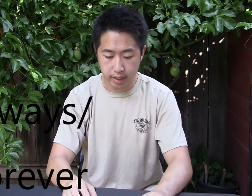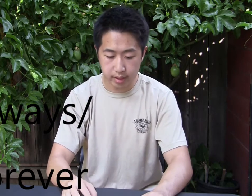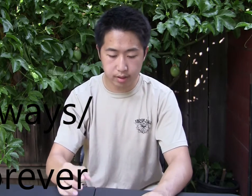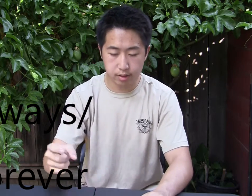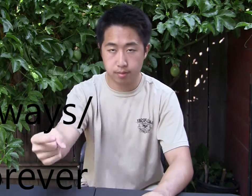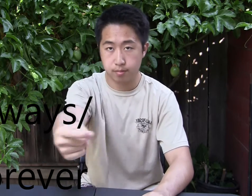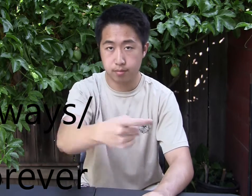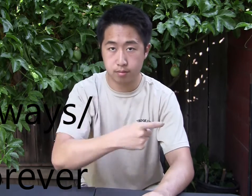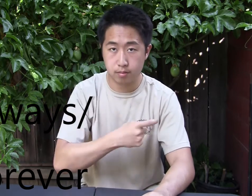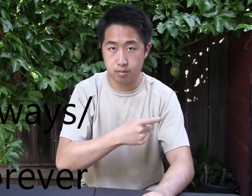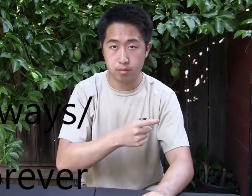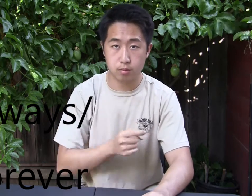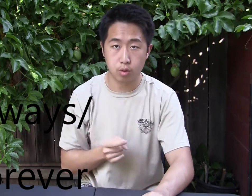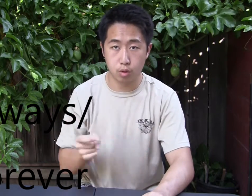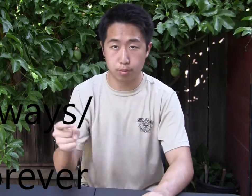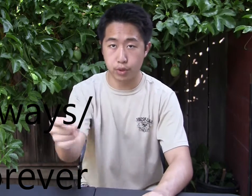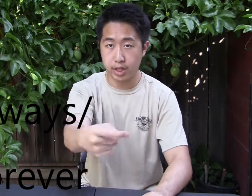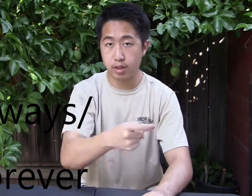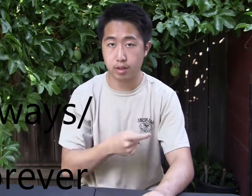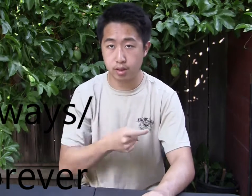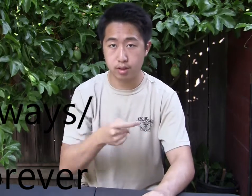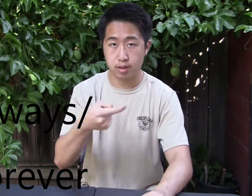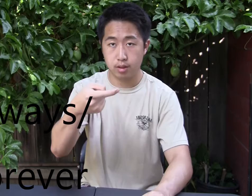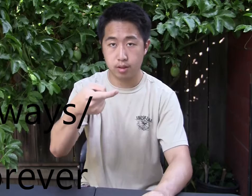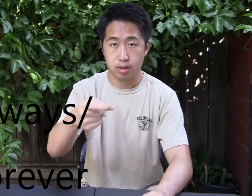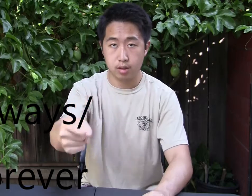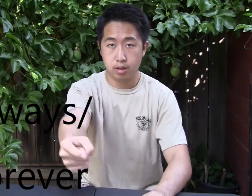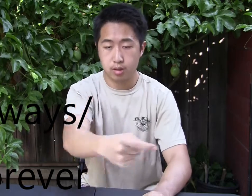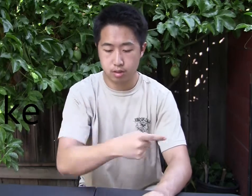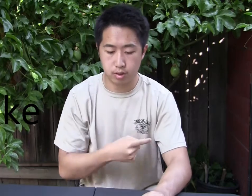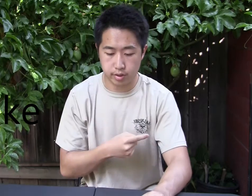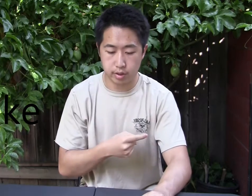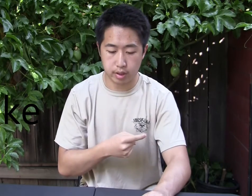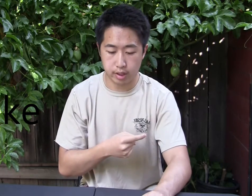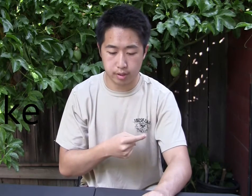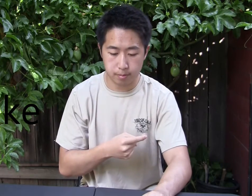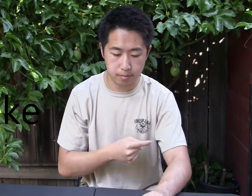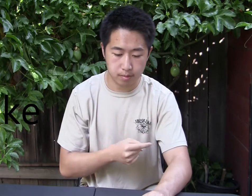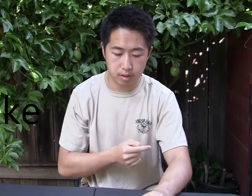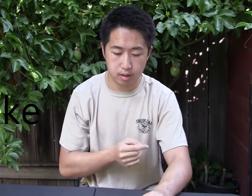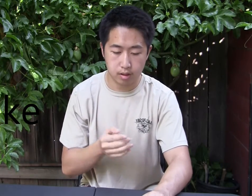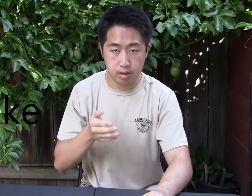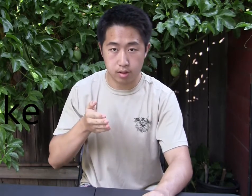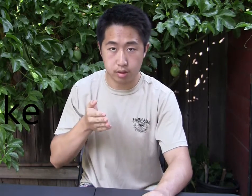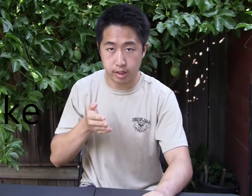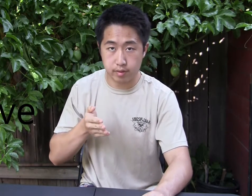Take or bring. Just hook it in. So you give